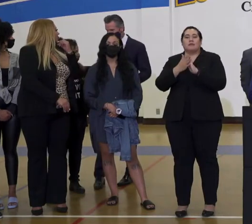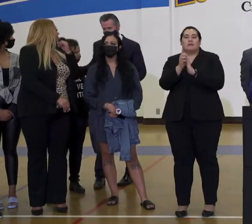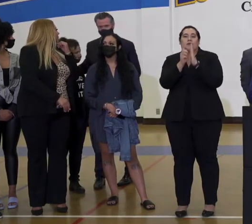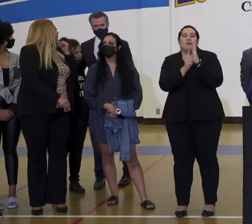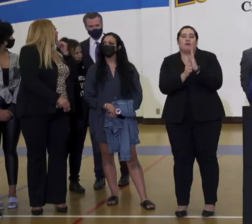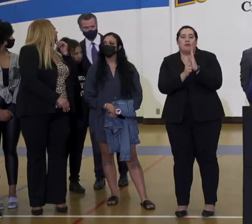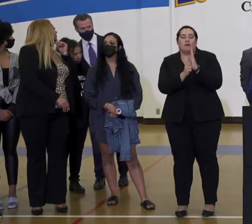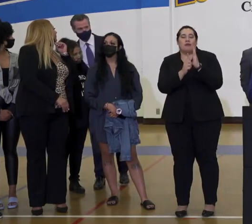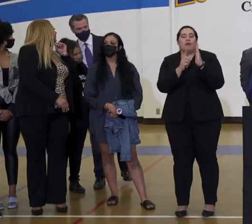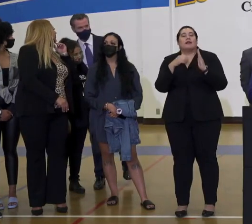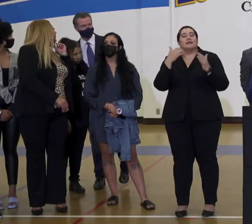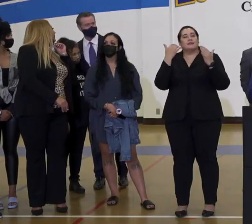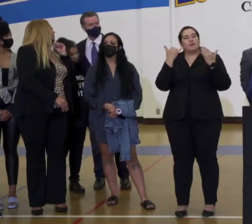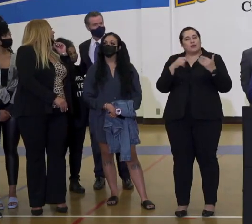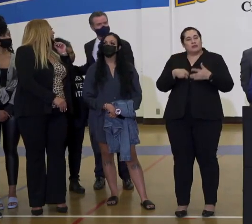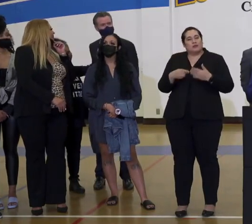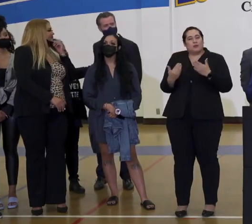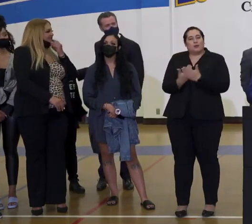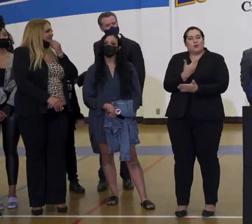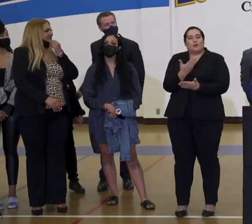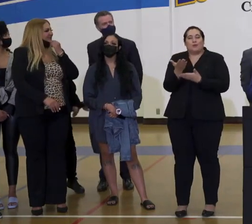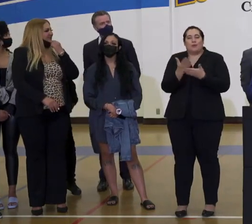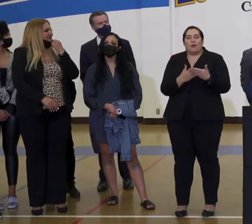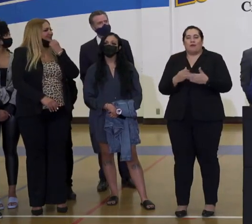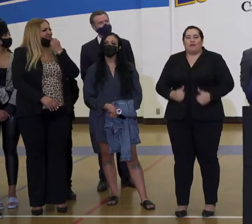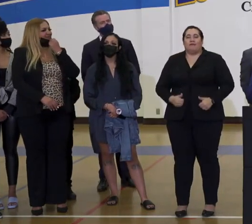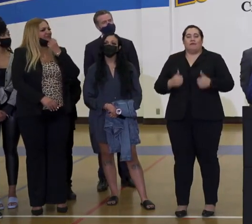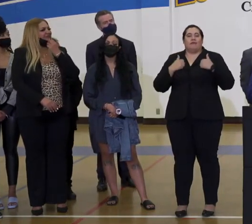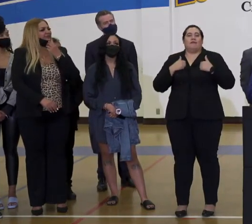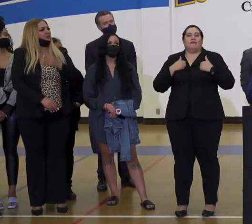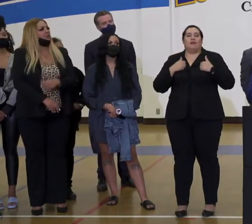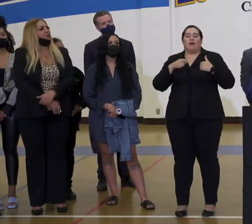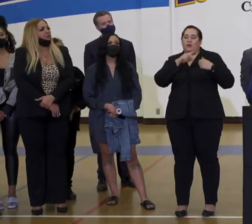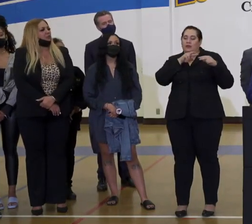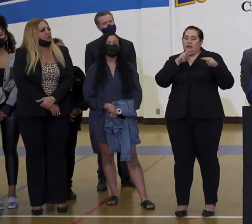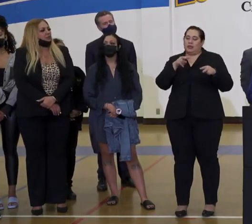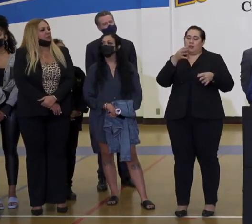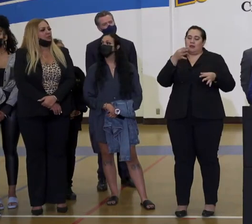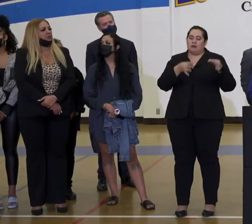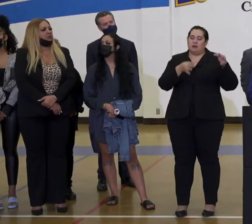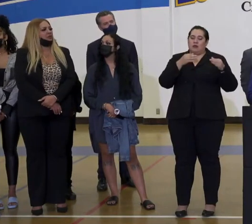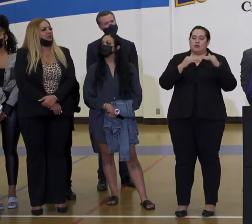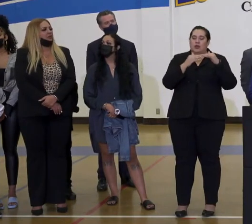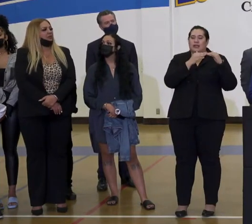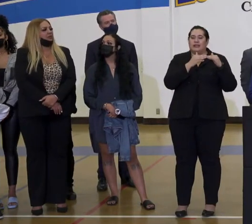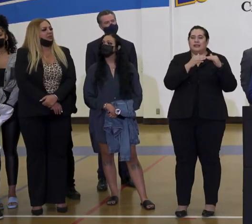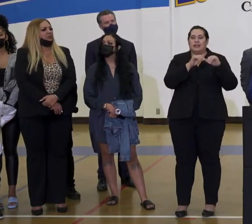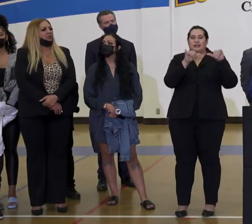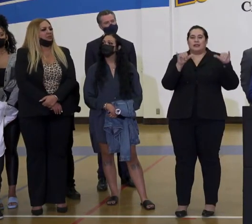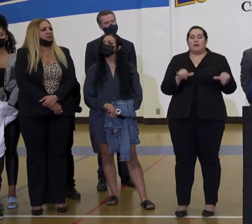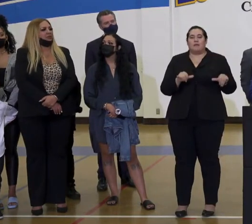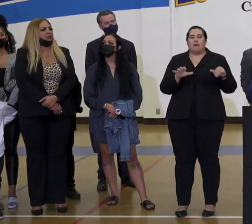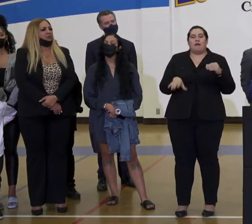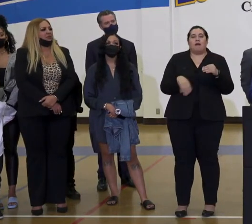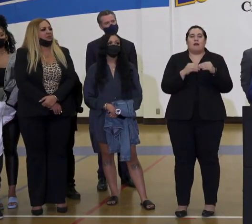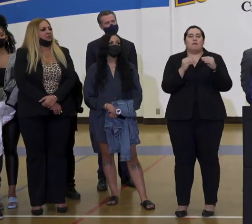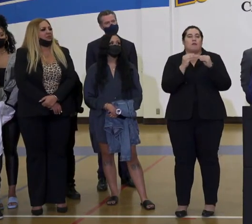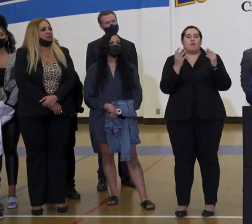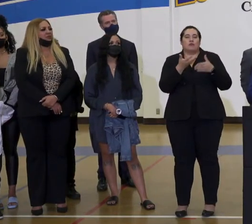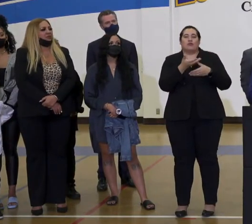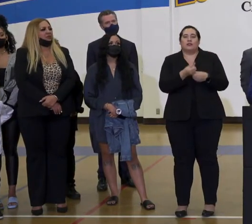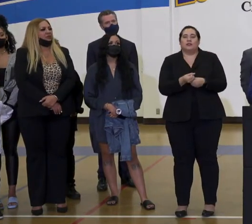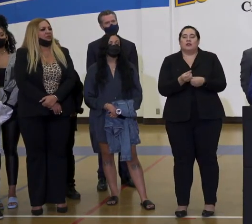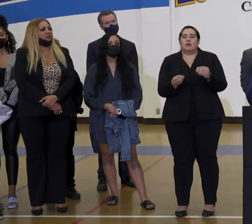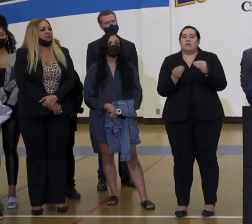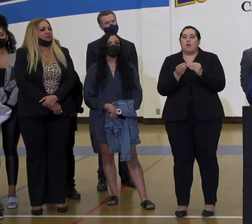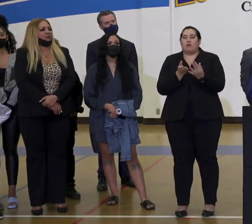new chapter in which we infuse our criminal justice system with more trust, with more